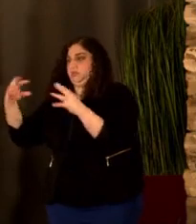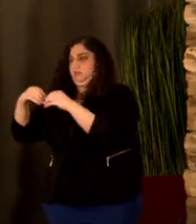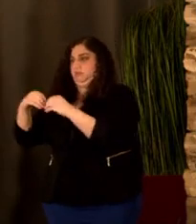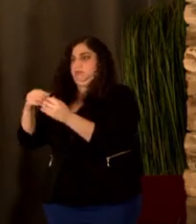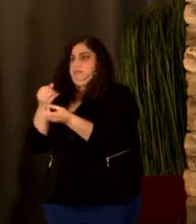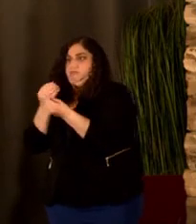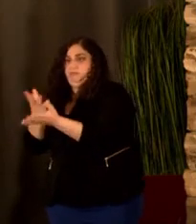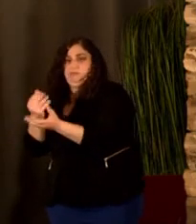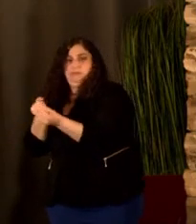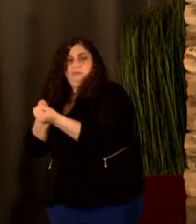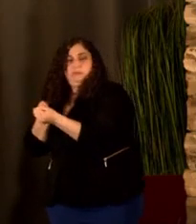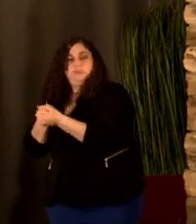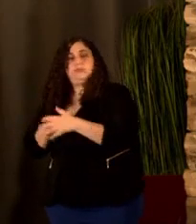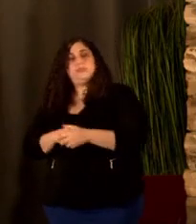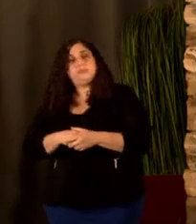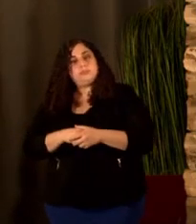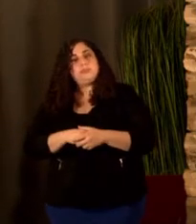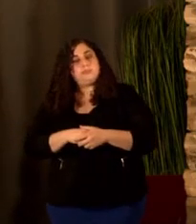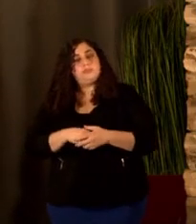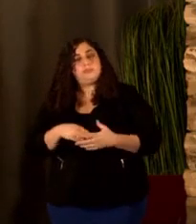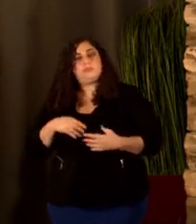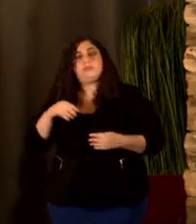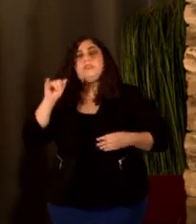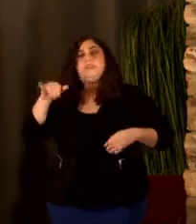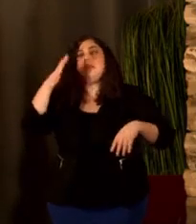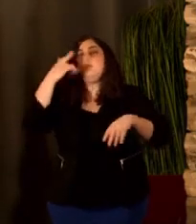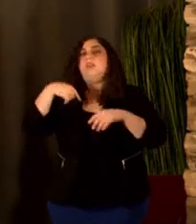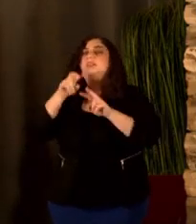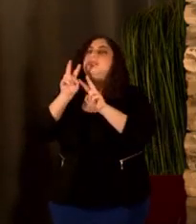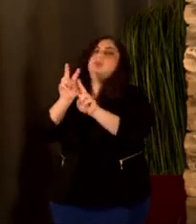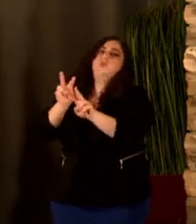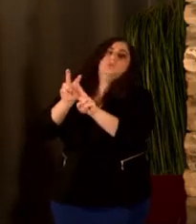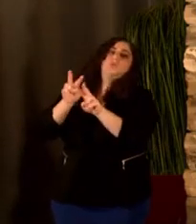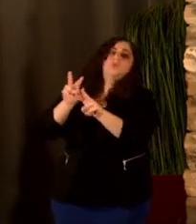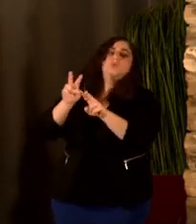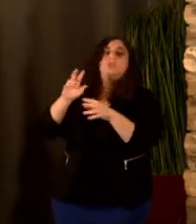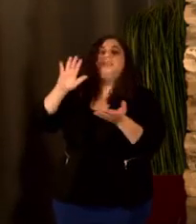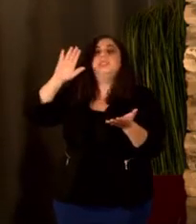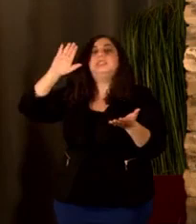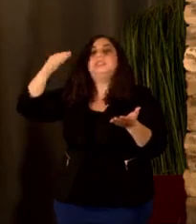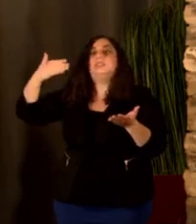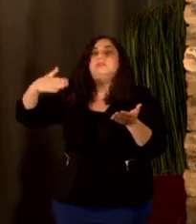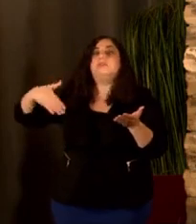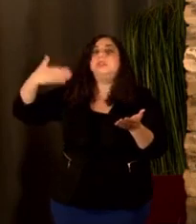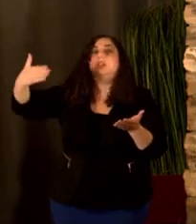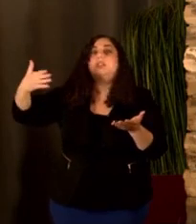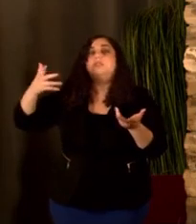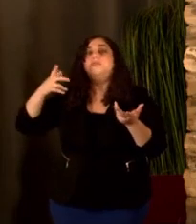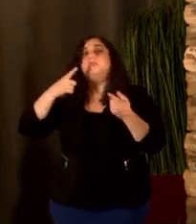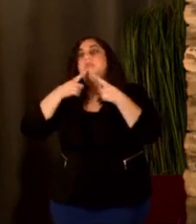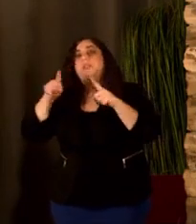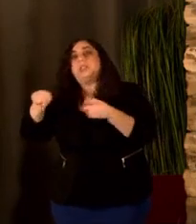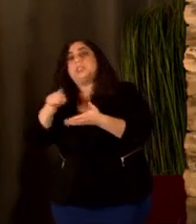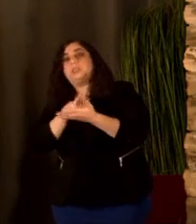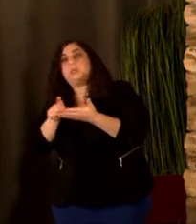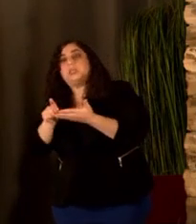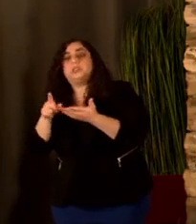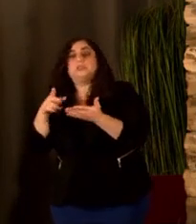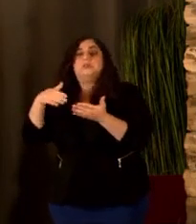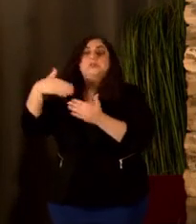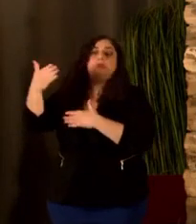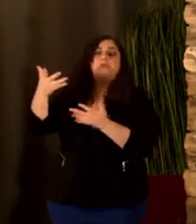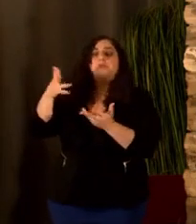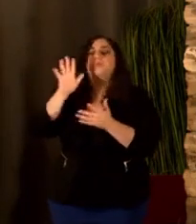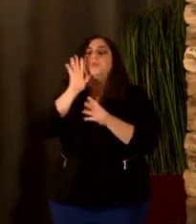And that's why we'll look forward to the subsequent announcement we're making later in the week, framing out an